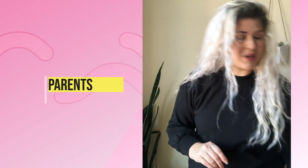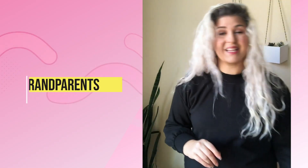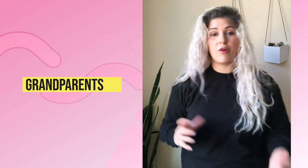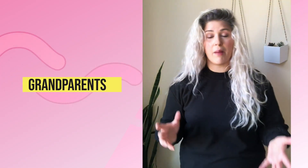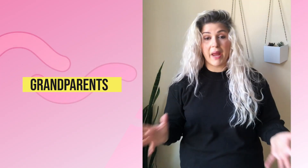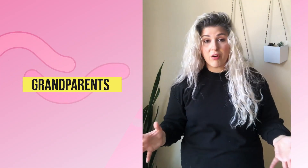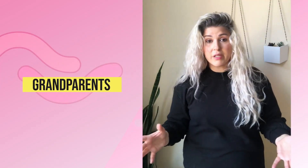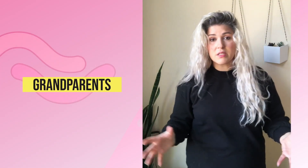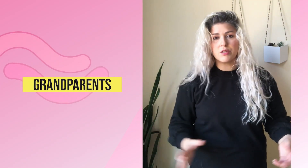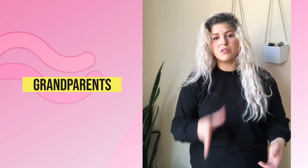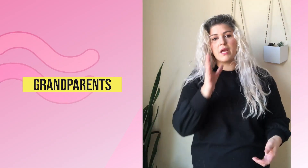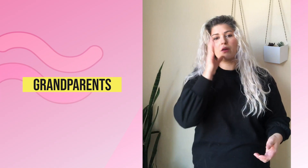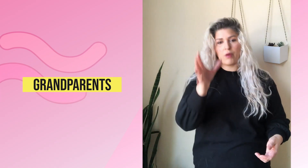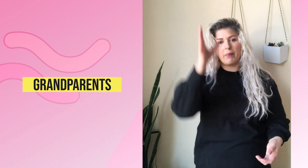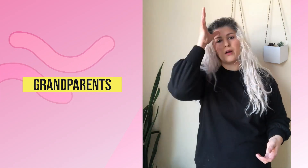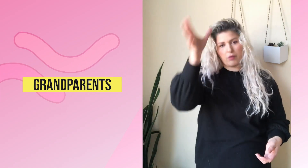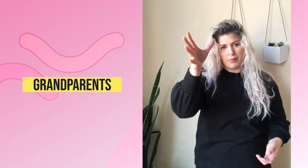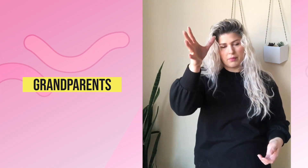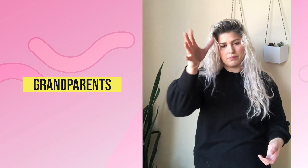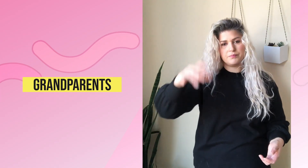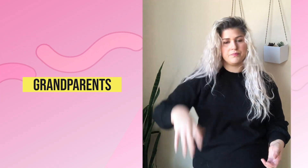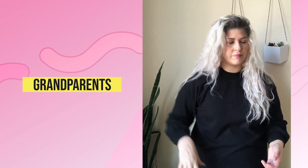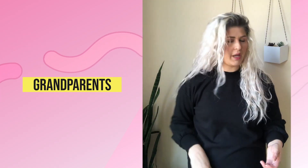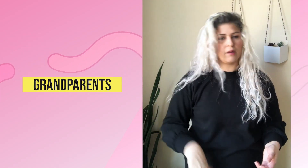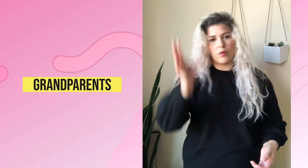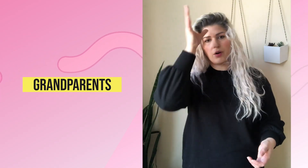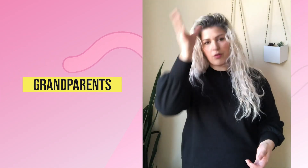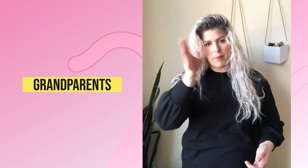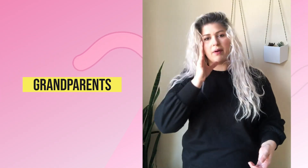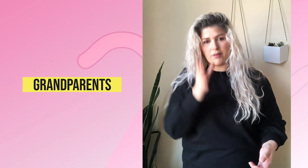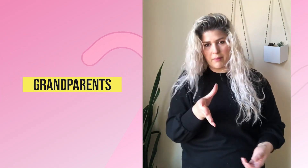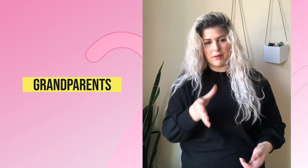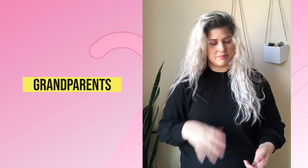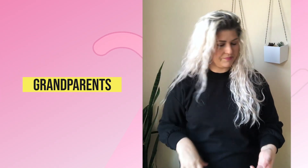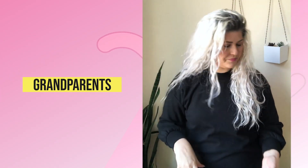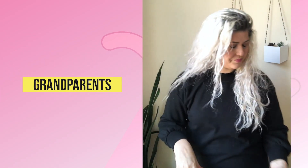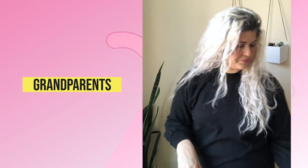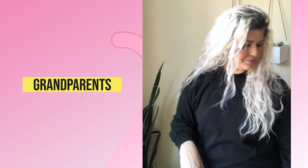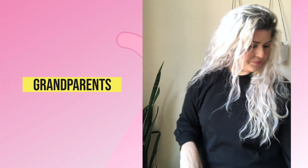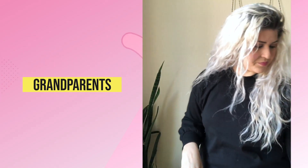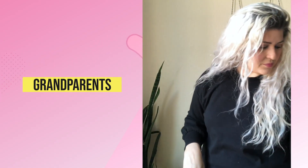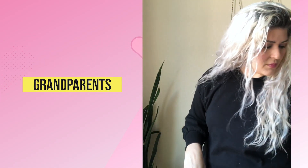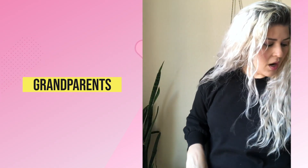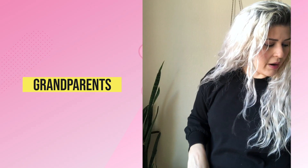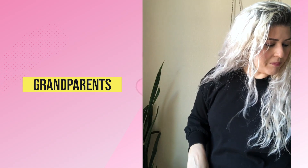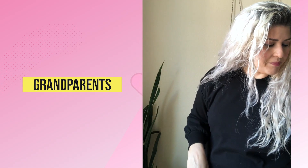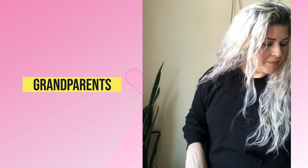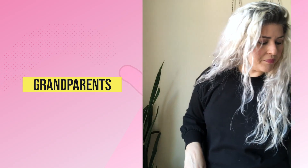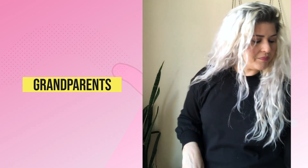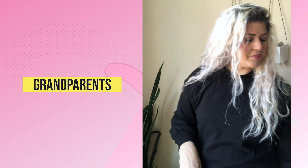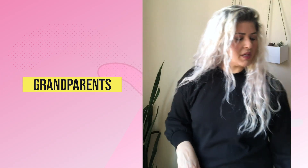So if you want to say grandparents, you would say grandma, grandpa, okay, or grandpa, grandma. All